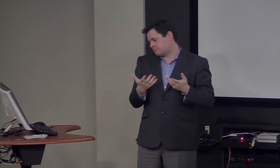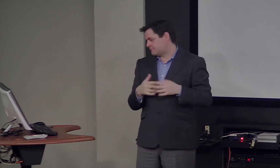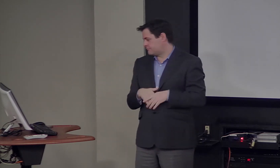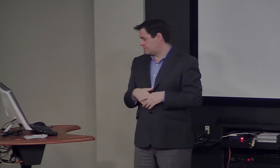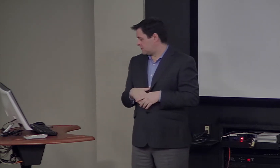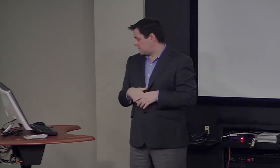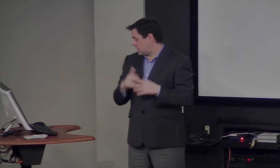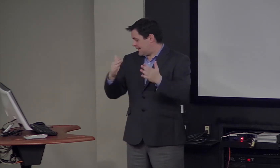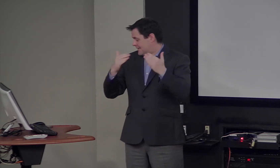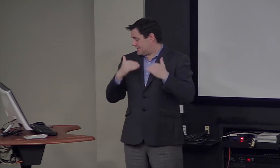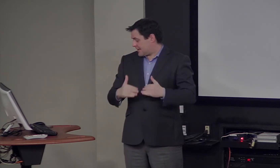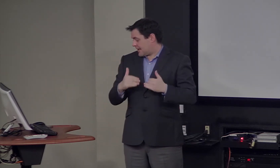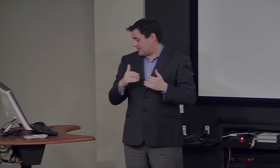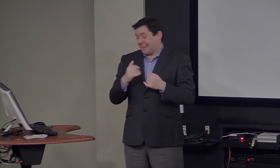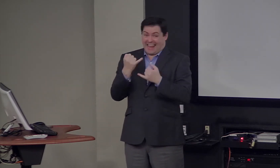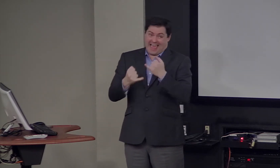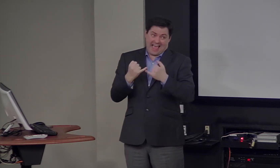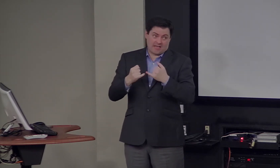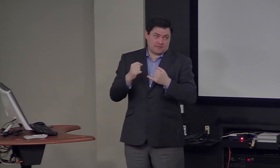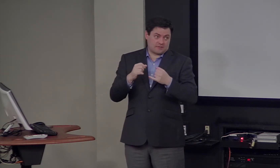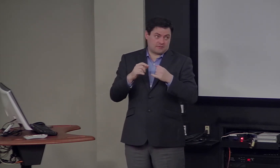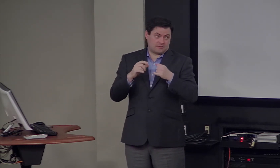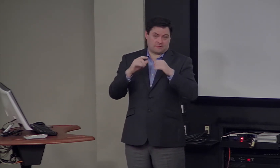sign language versus those who were learning a second spoken language.